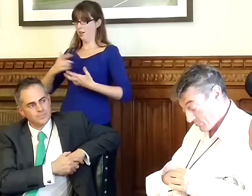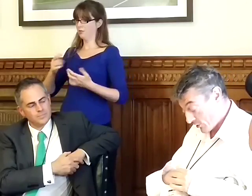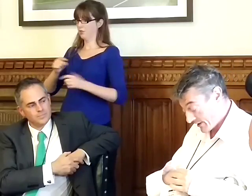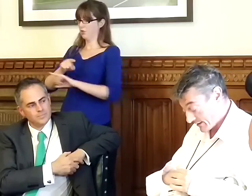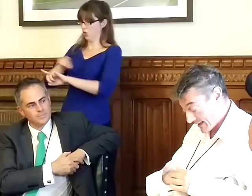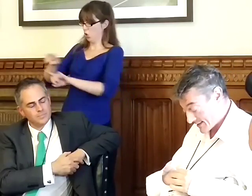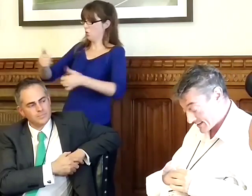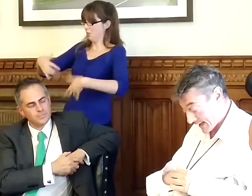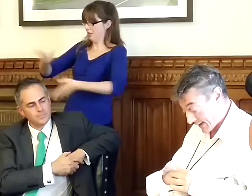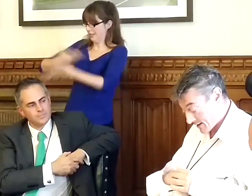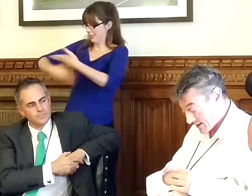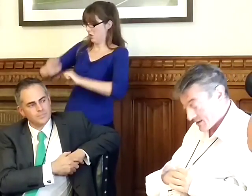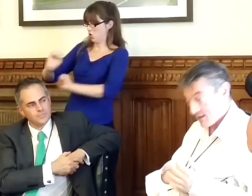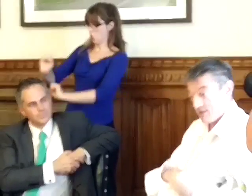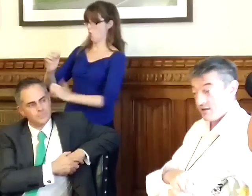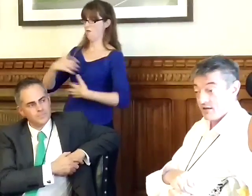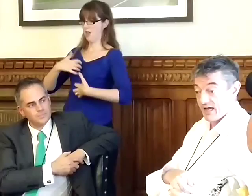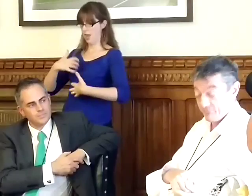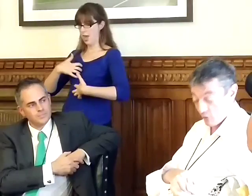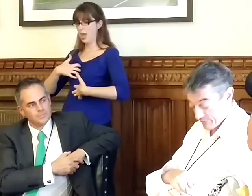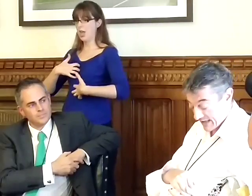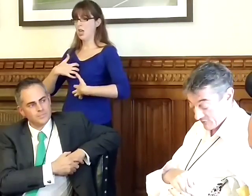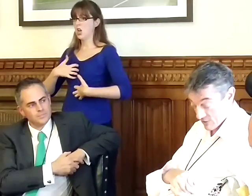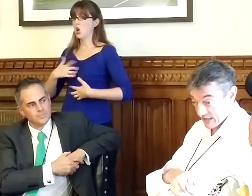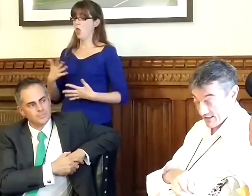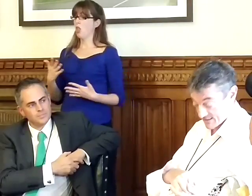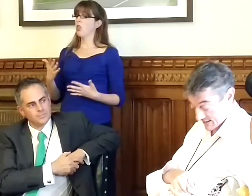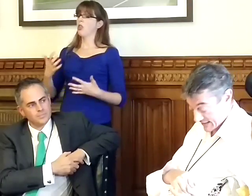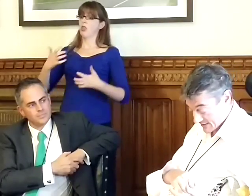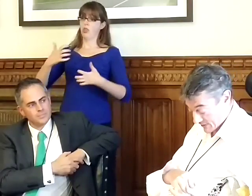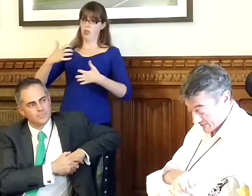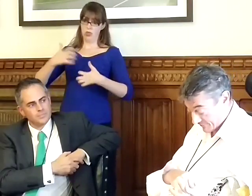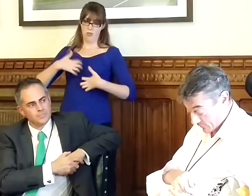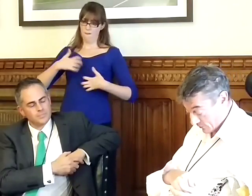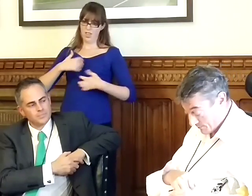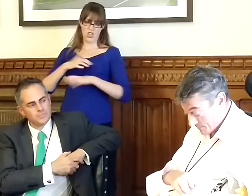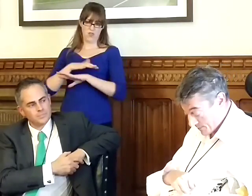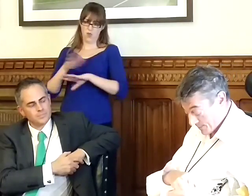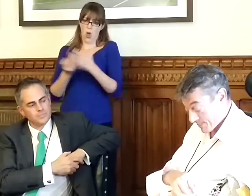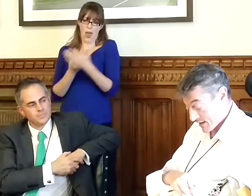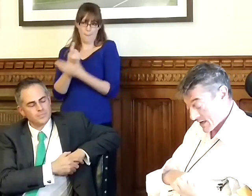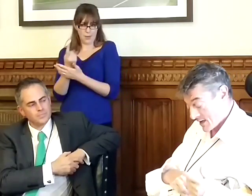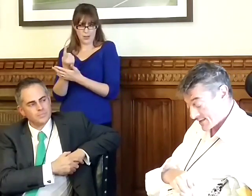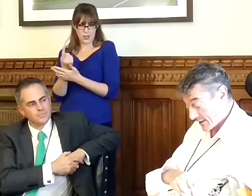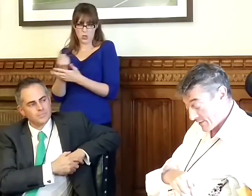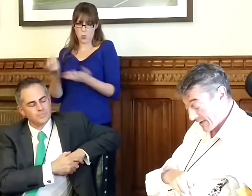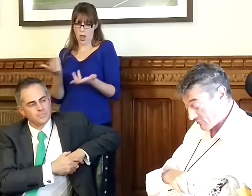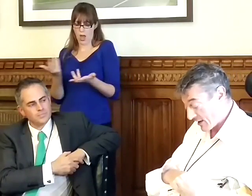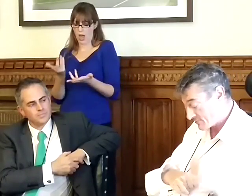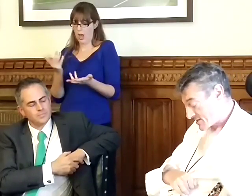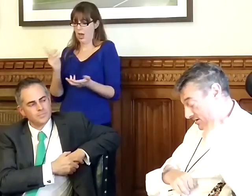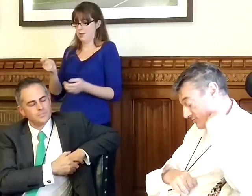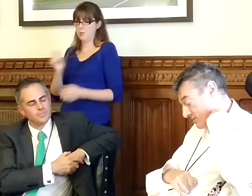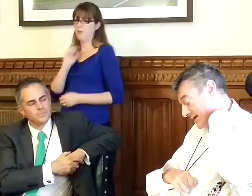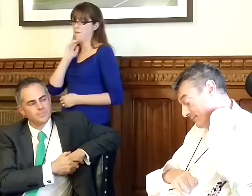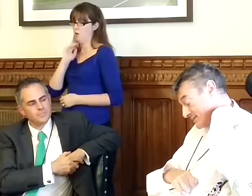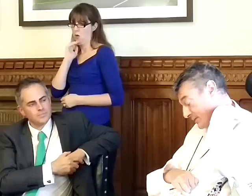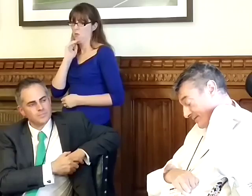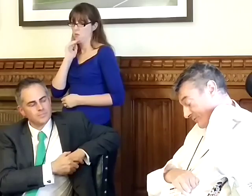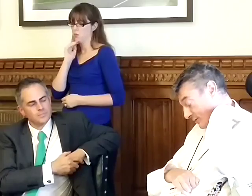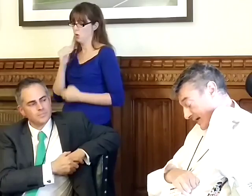really poignantly today, have not been realised in Hammersmith and Fulham. So the background